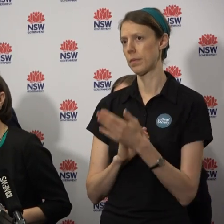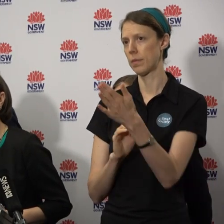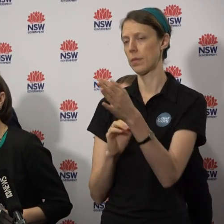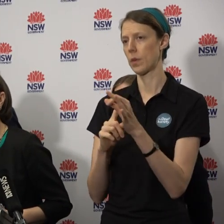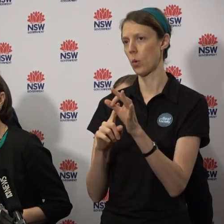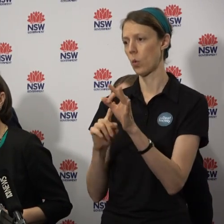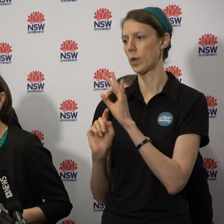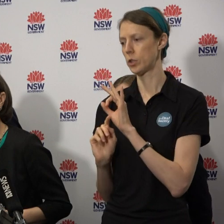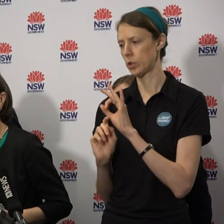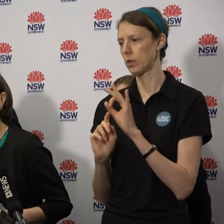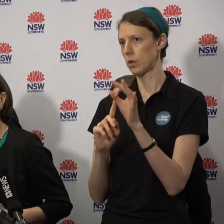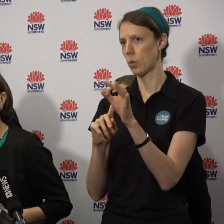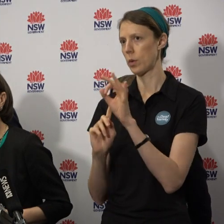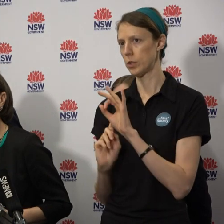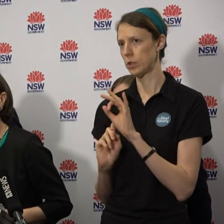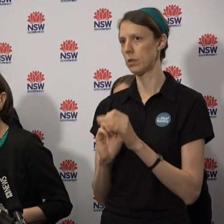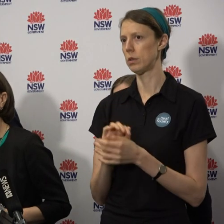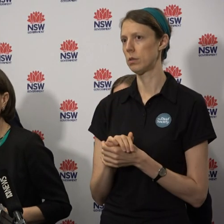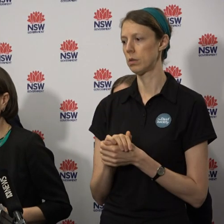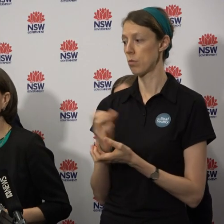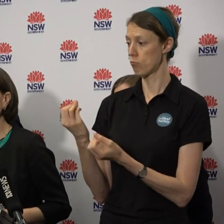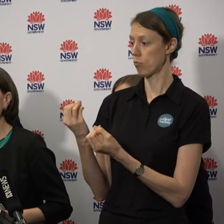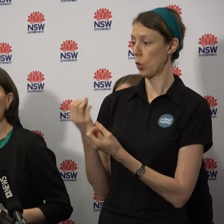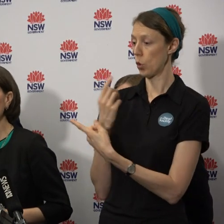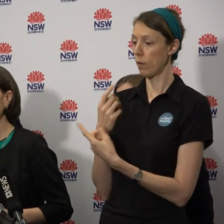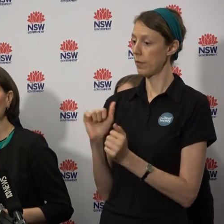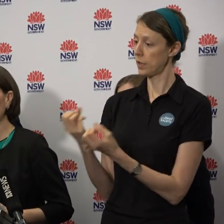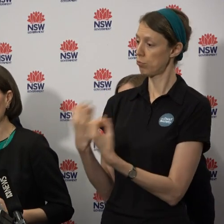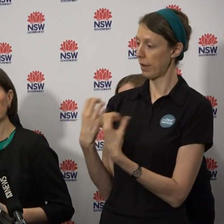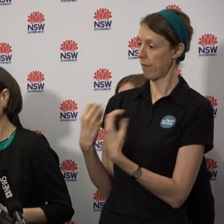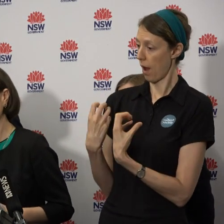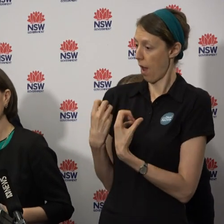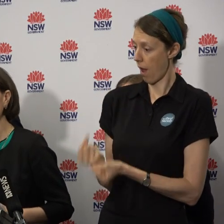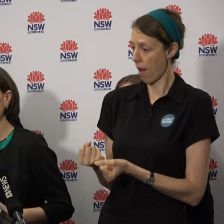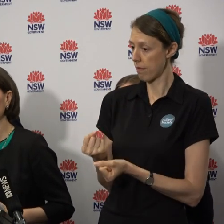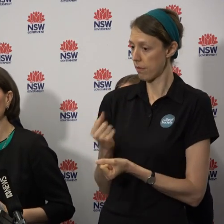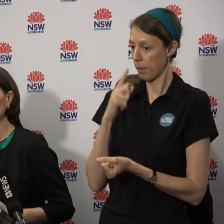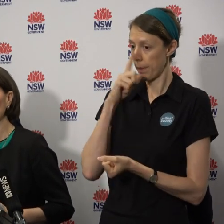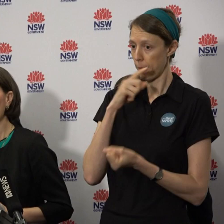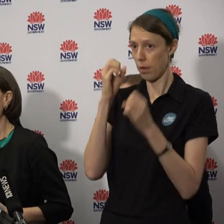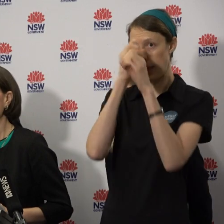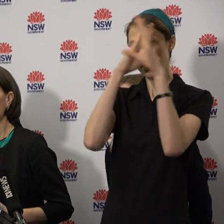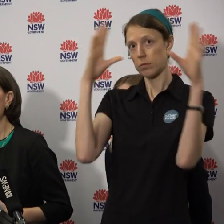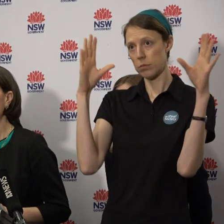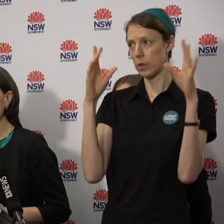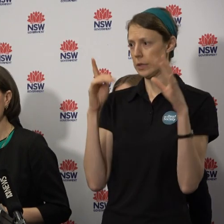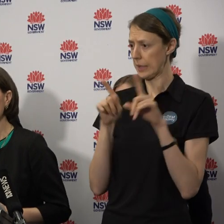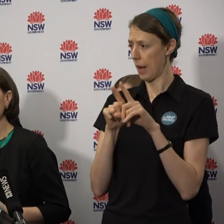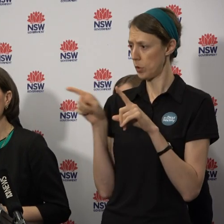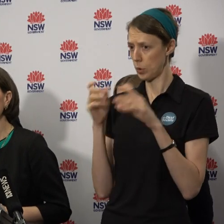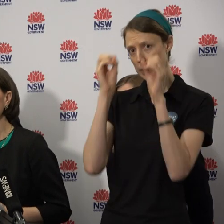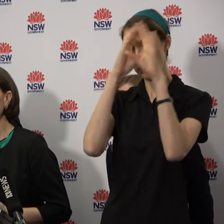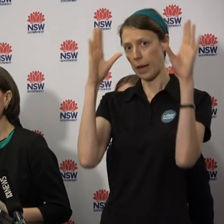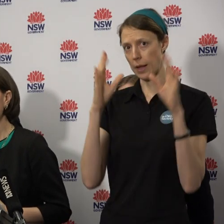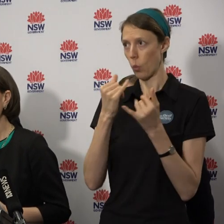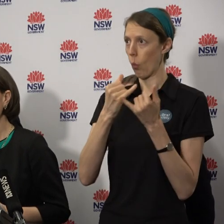this is what to expect? We had a nursing home, we've got 3 hospitals, we've absolutely. got a high school. Yeah. Is this the worst case scenario Oh, that it's-